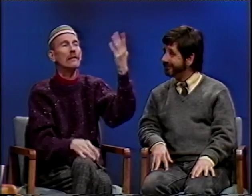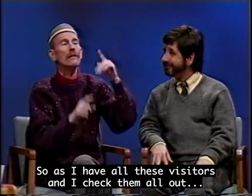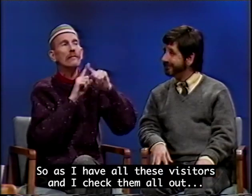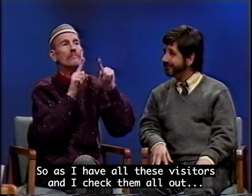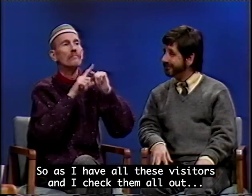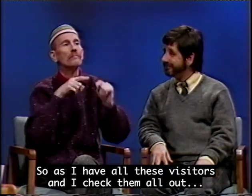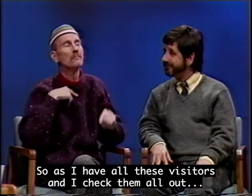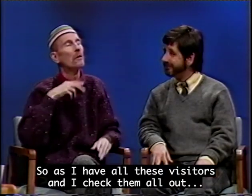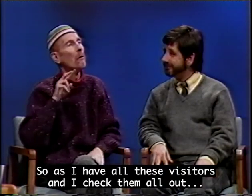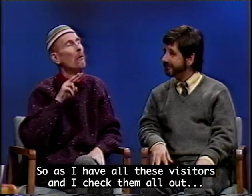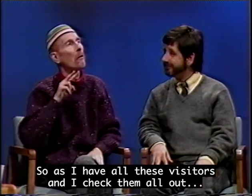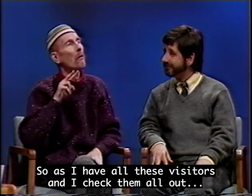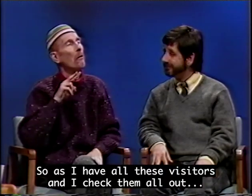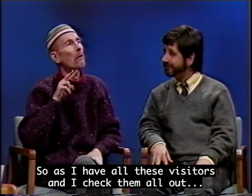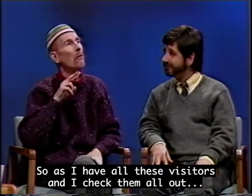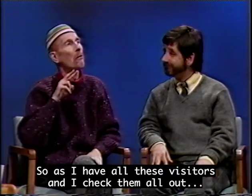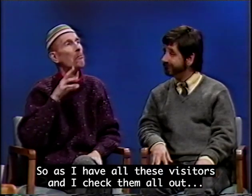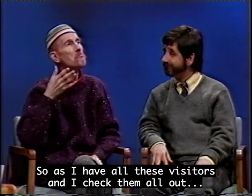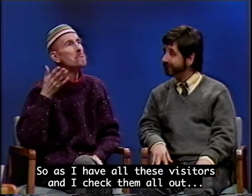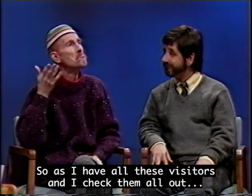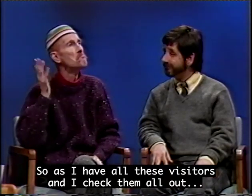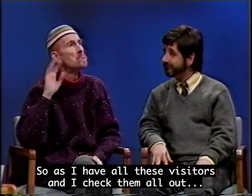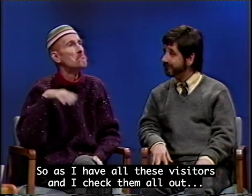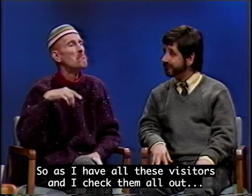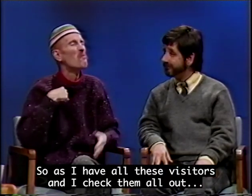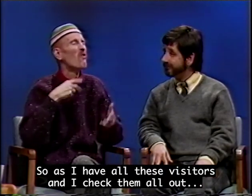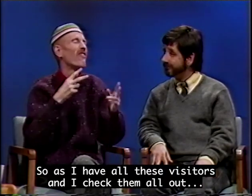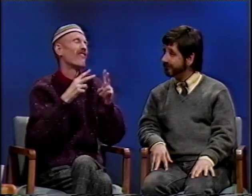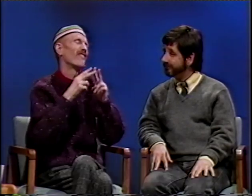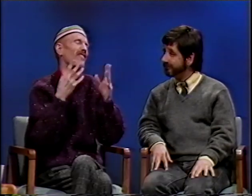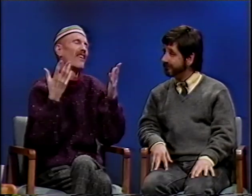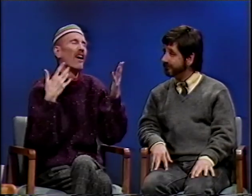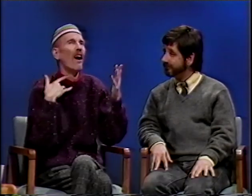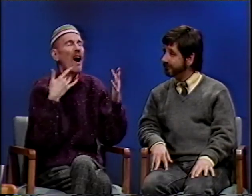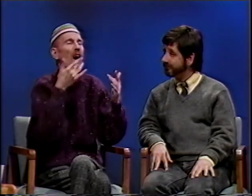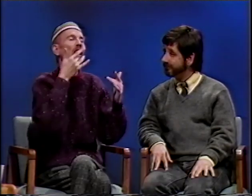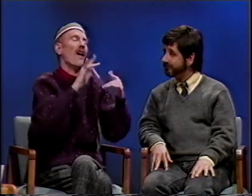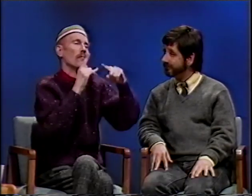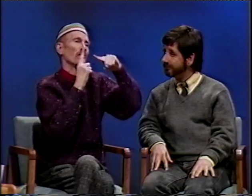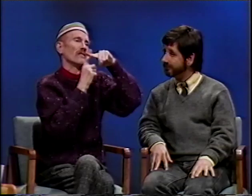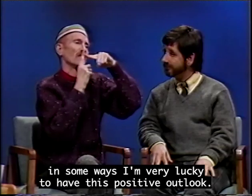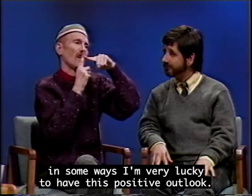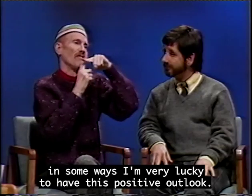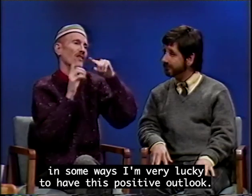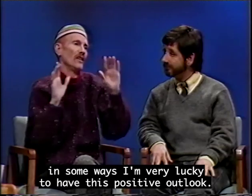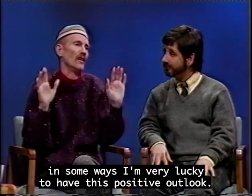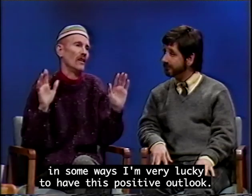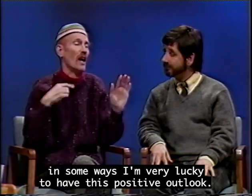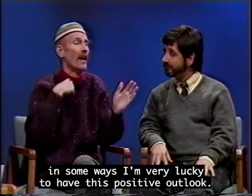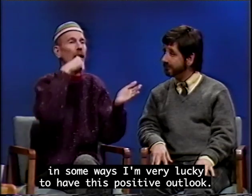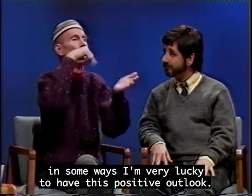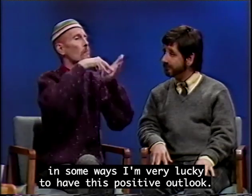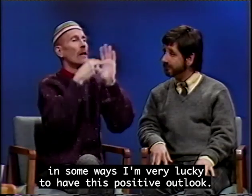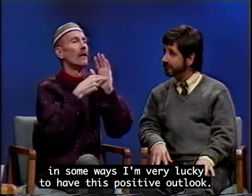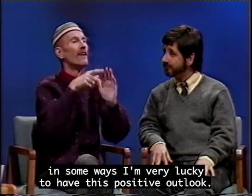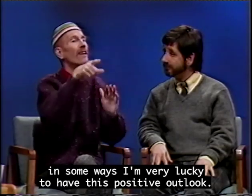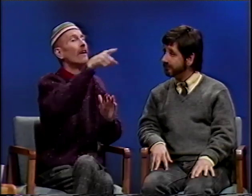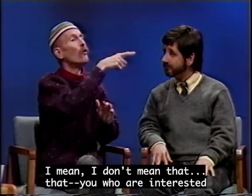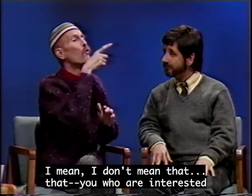So as I have all these visitors, and I check them all out, in some ways I'm very lucky to have this positive outlook. I mean, I